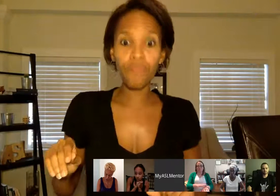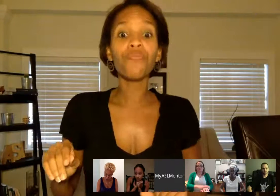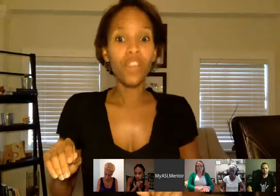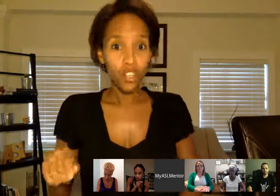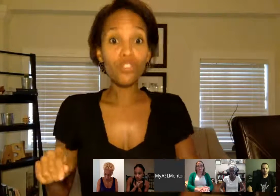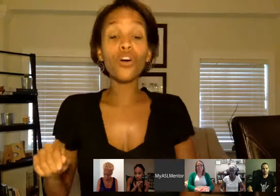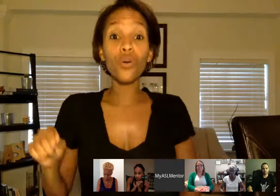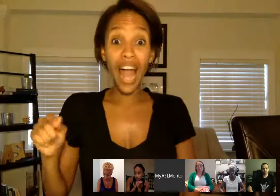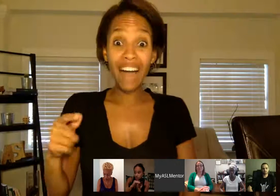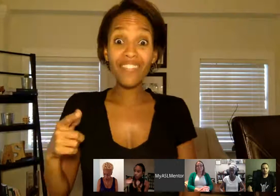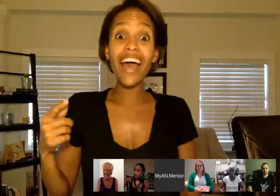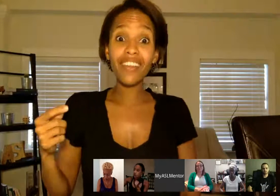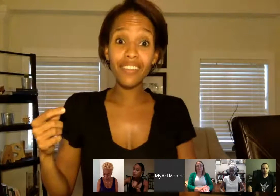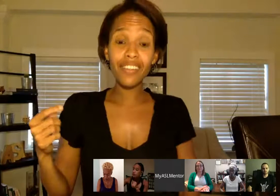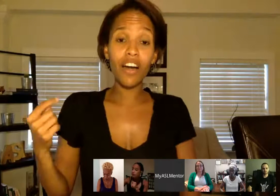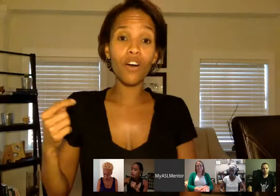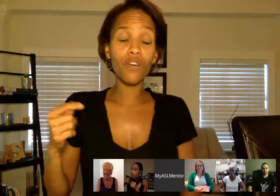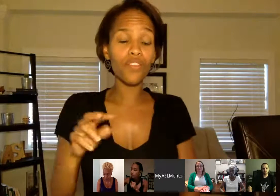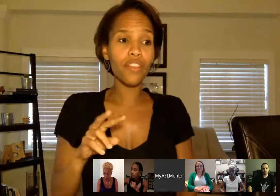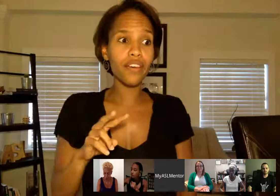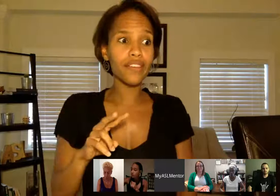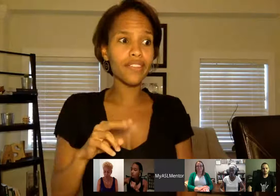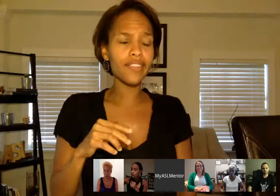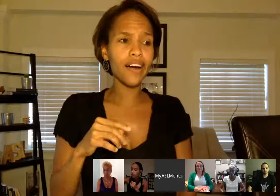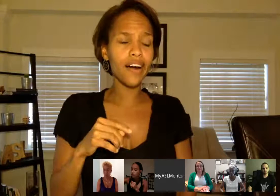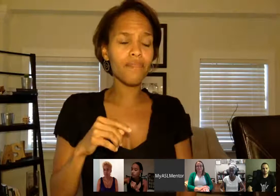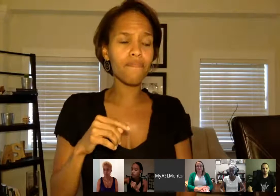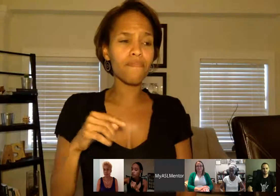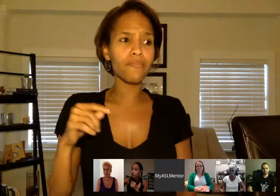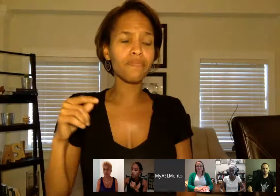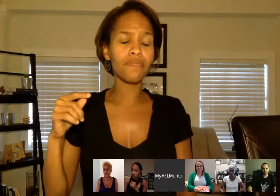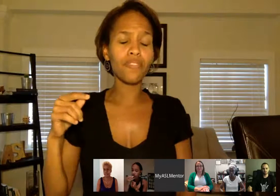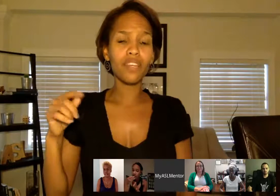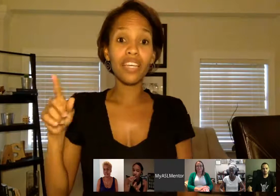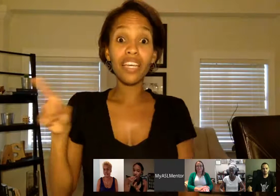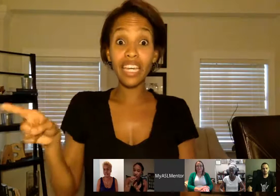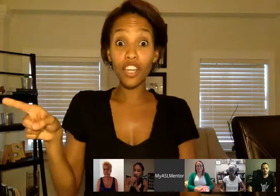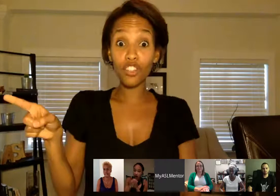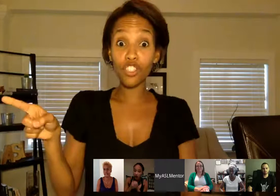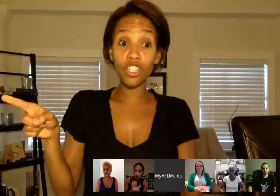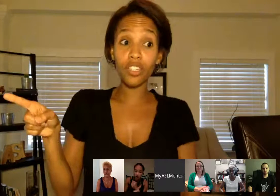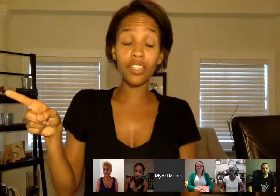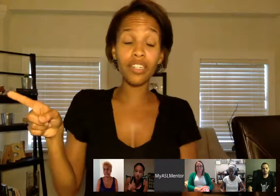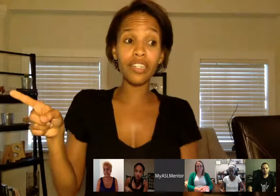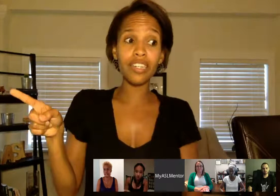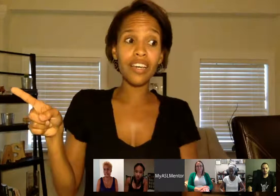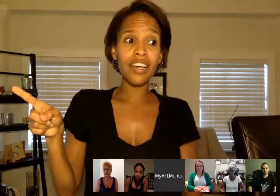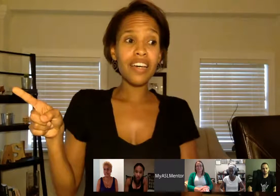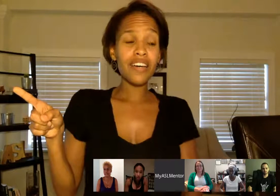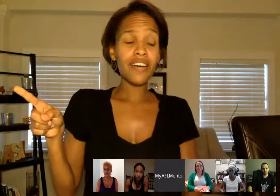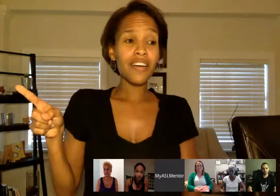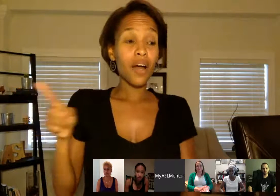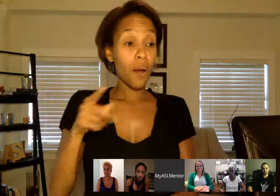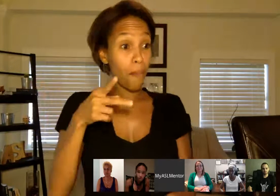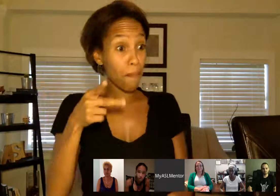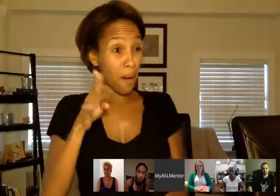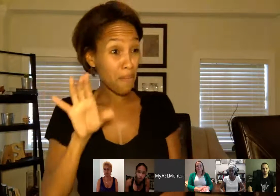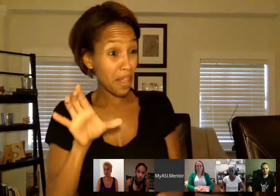reaction. So at the end of this, he or she